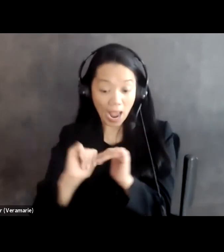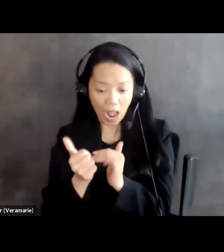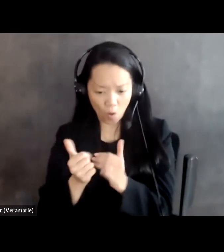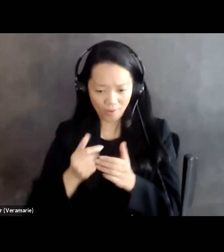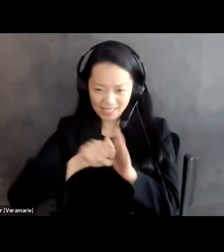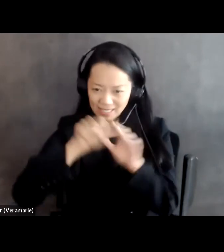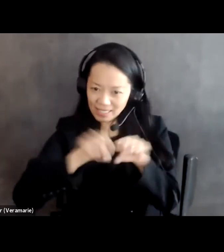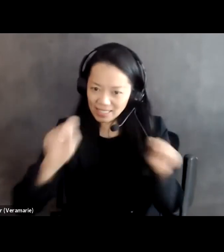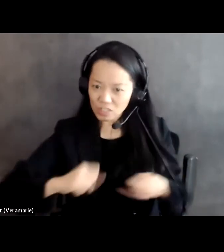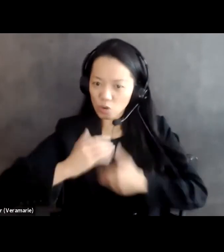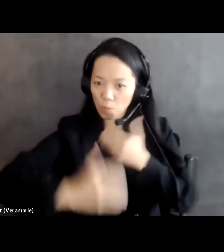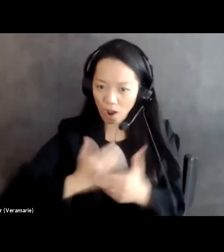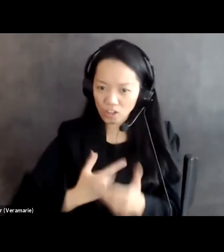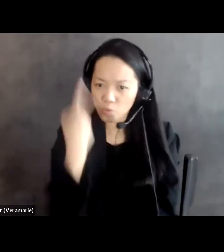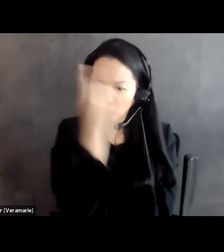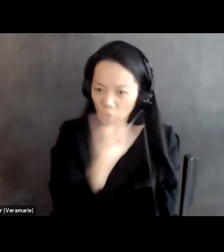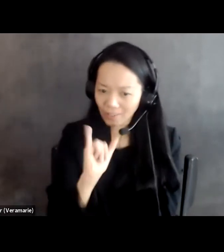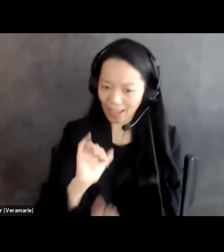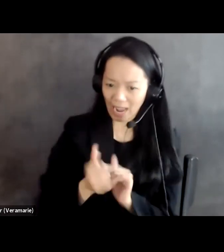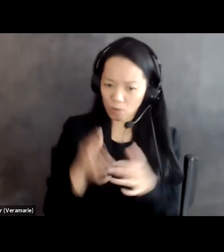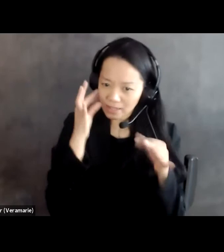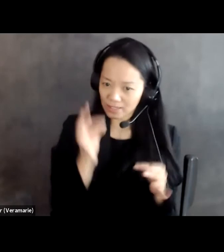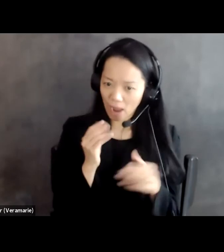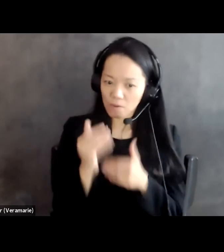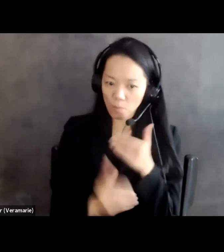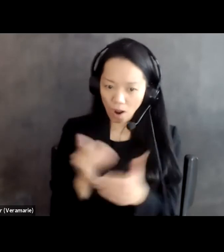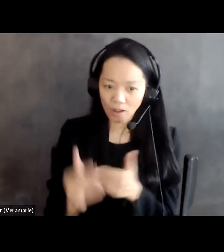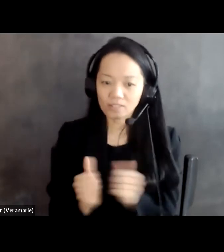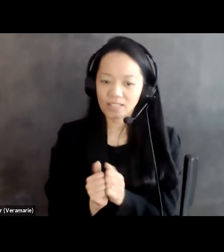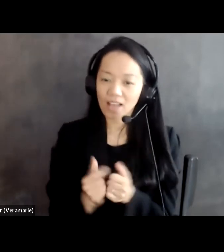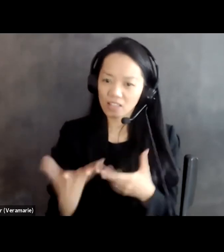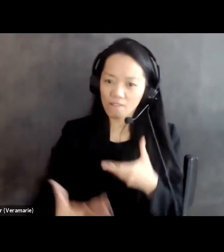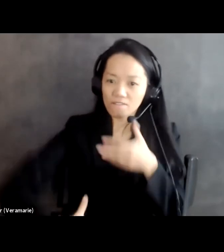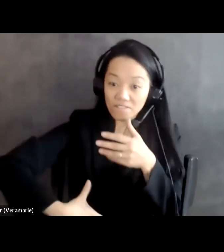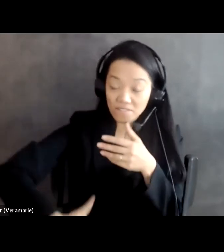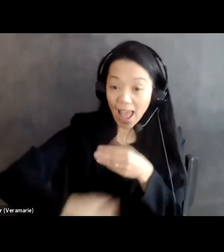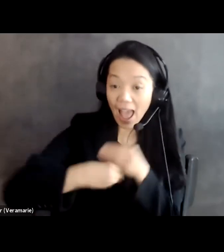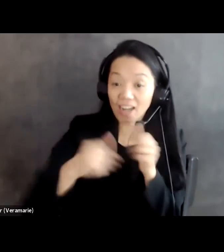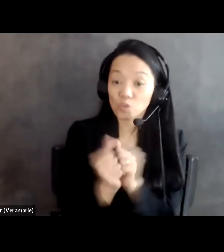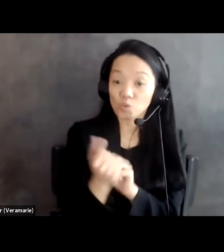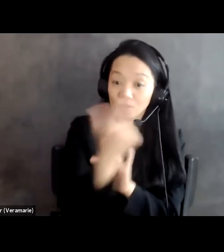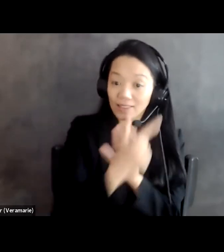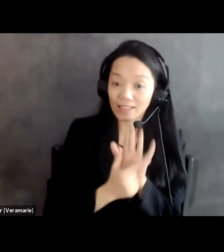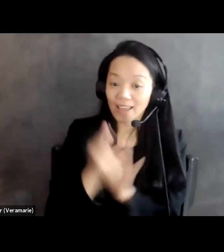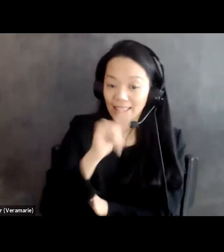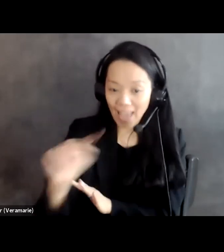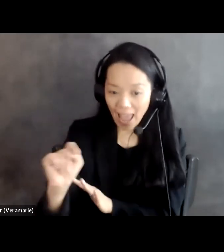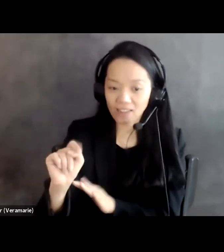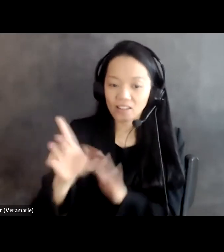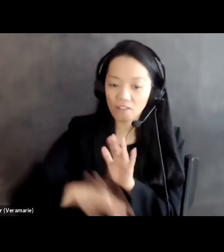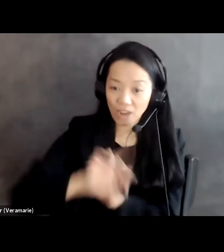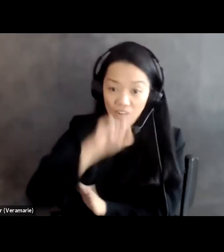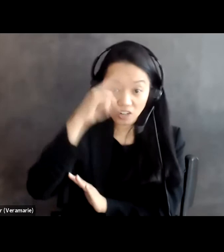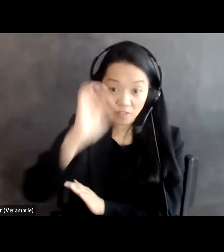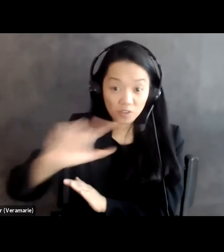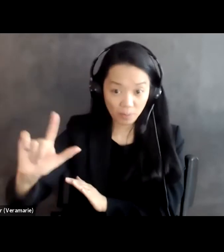should look. And the system that is found in the Pretrial Fairness Act, which is the bond section of the governor's bill,